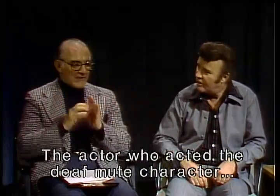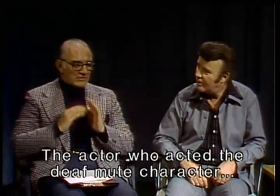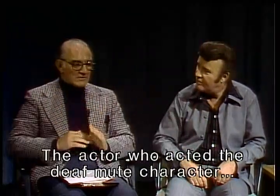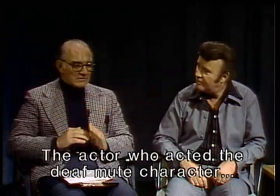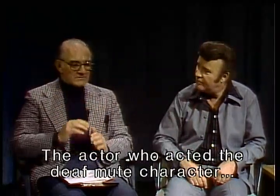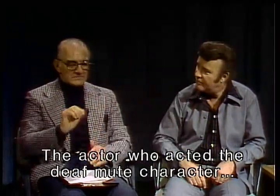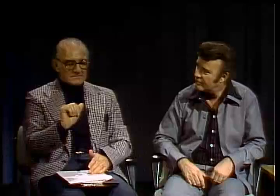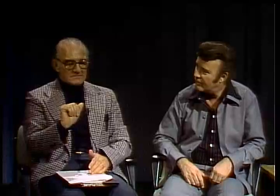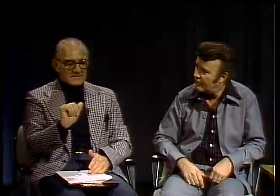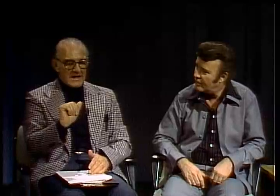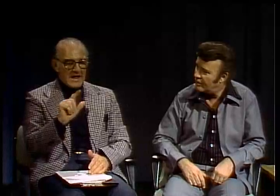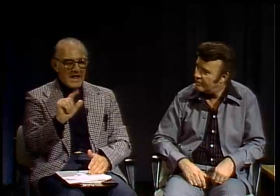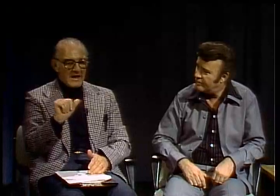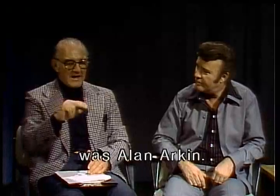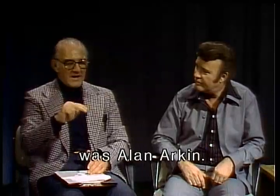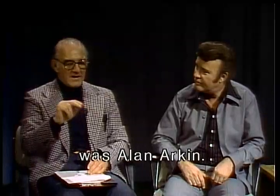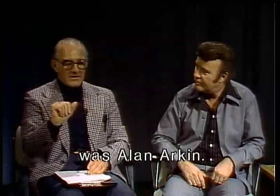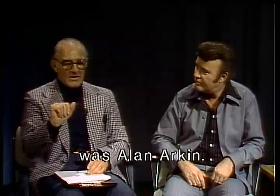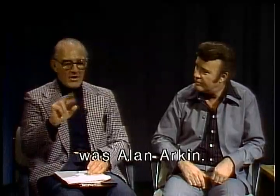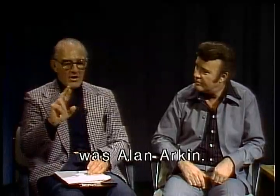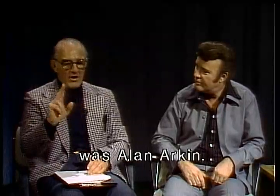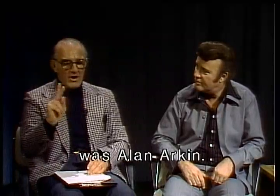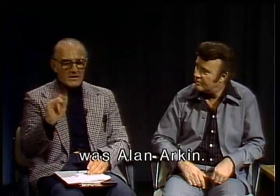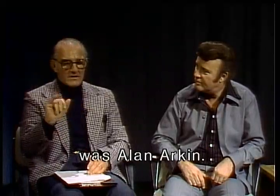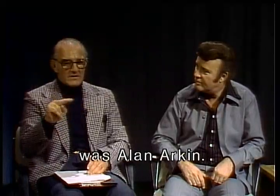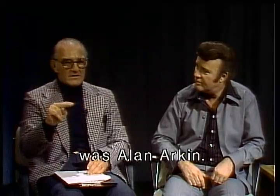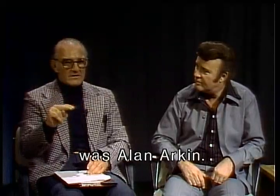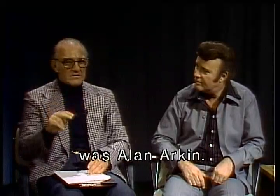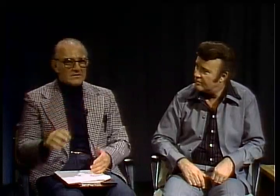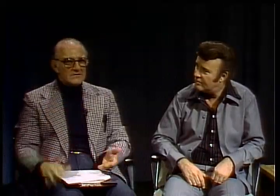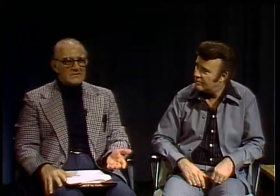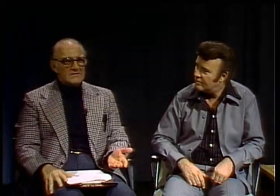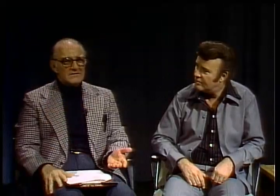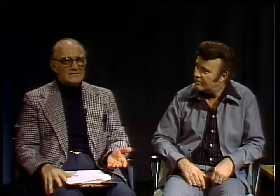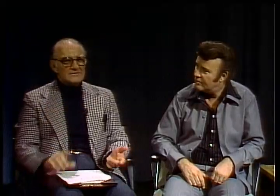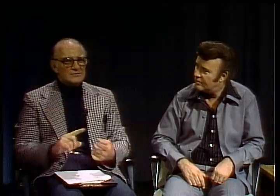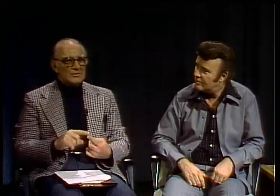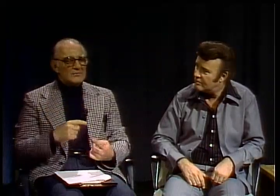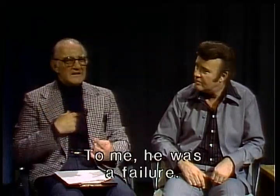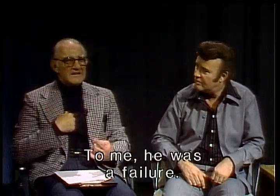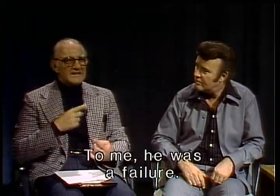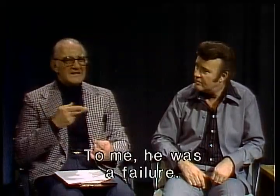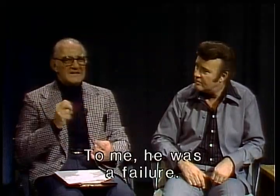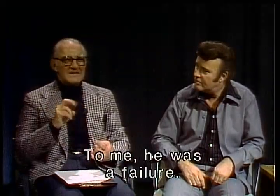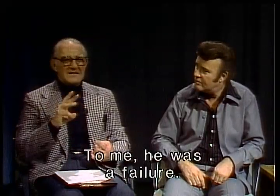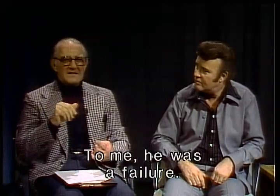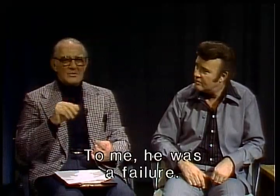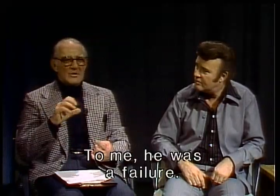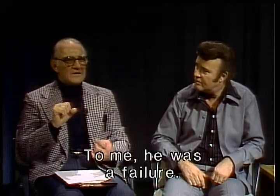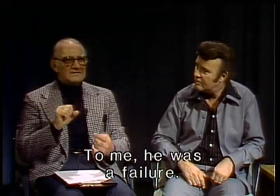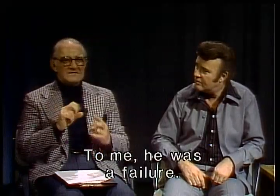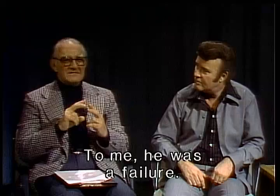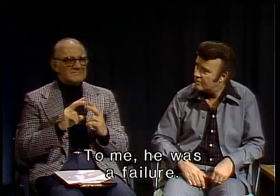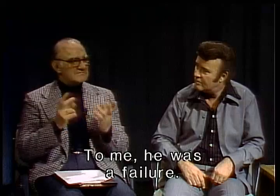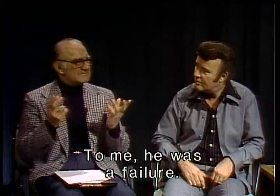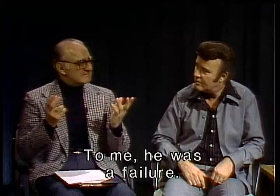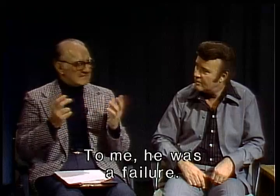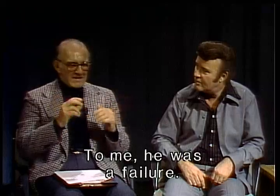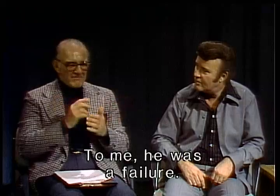character, Alan Arkin. For me, he was a